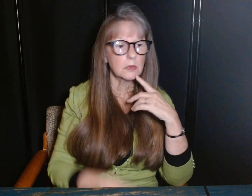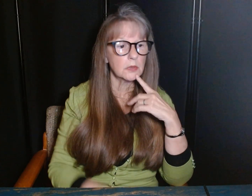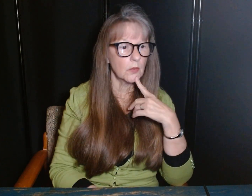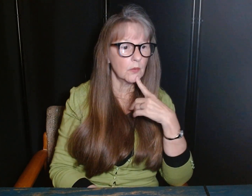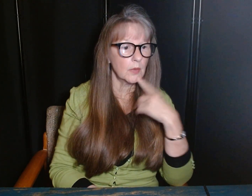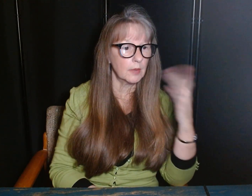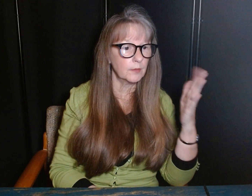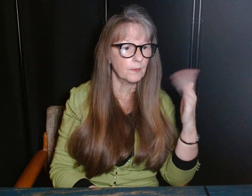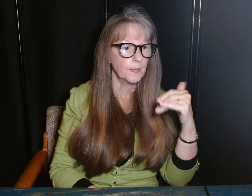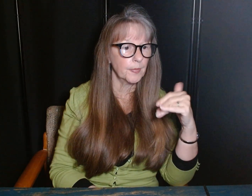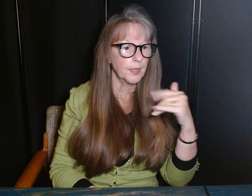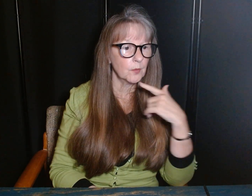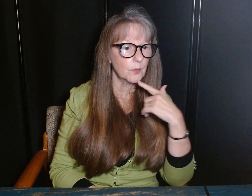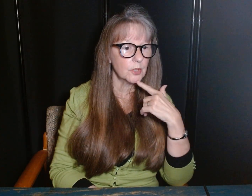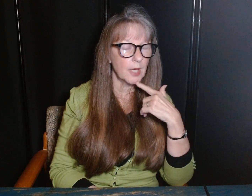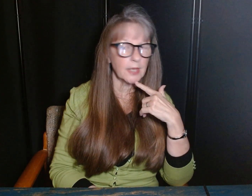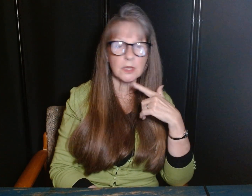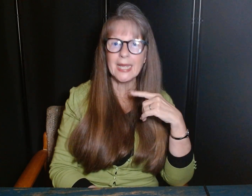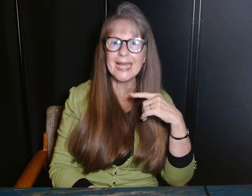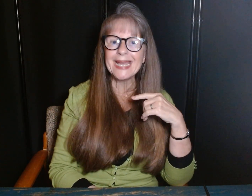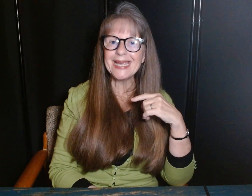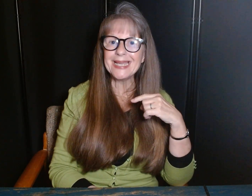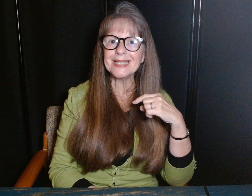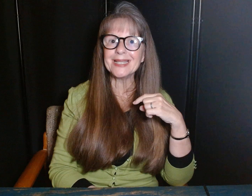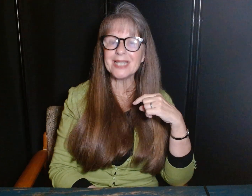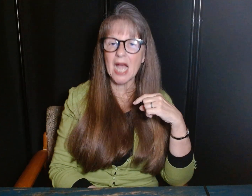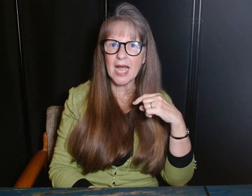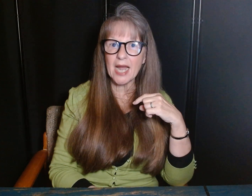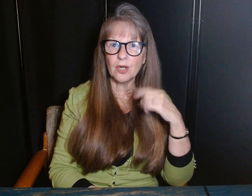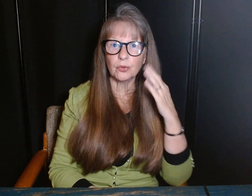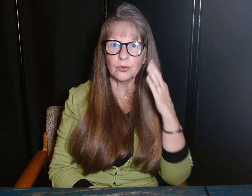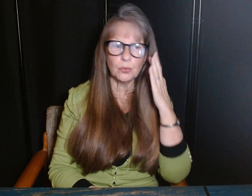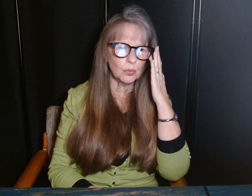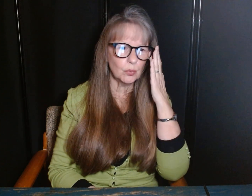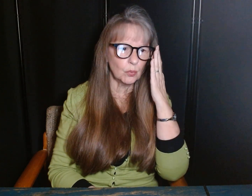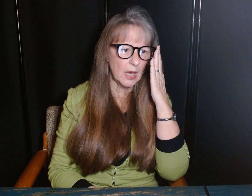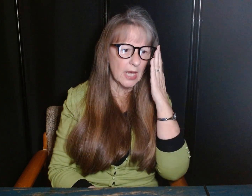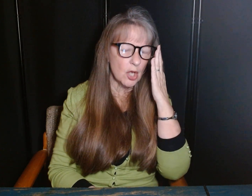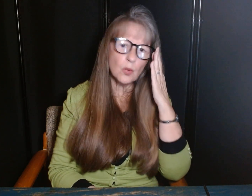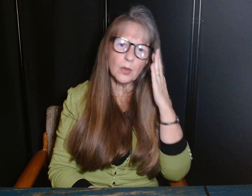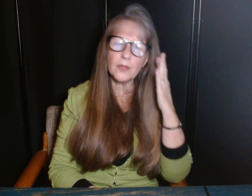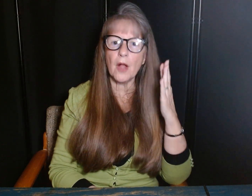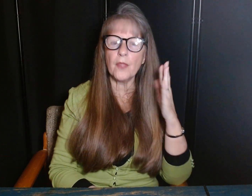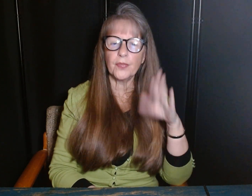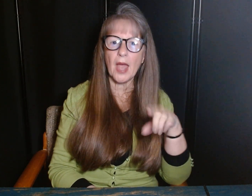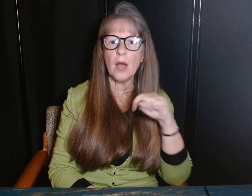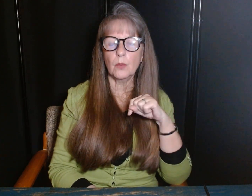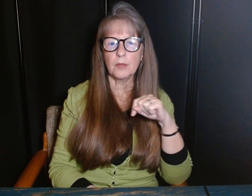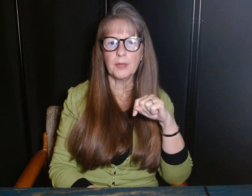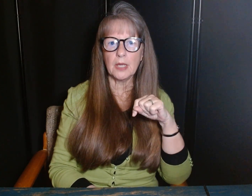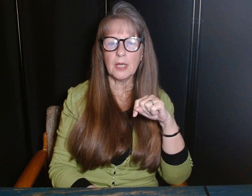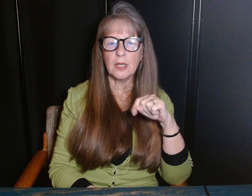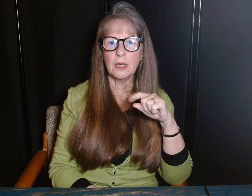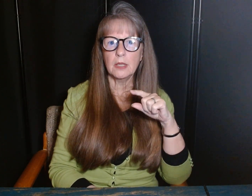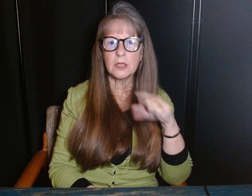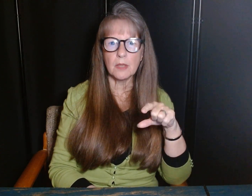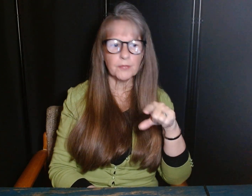So reject. Entitled. Ooh, who would have thought that would have been something that